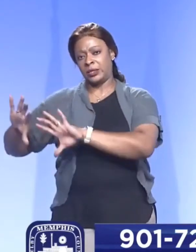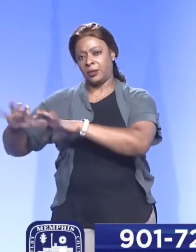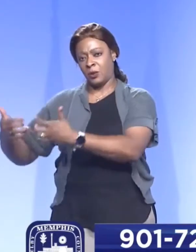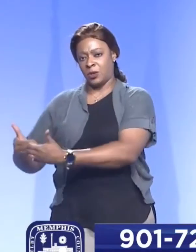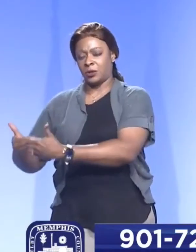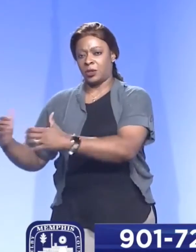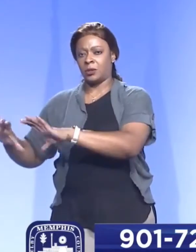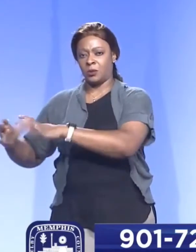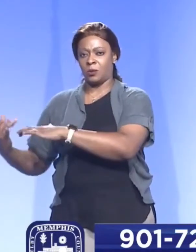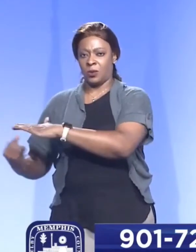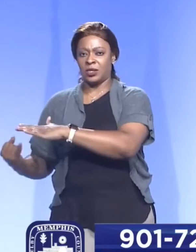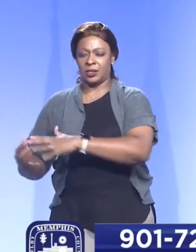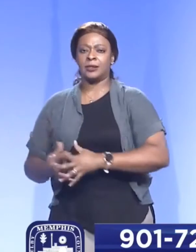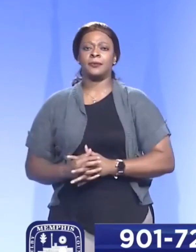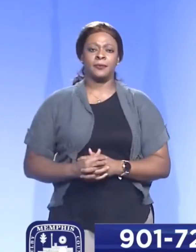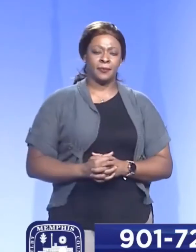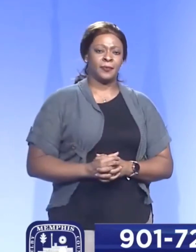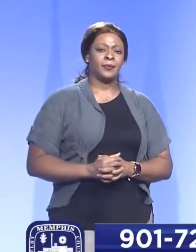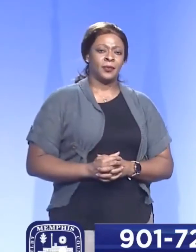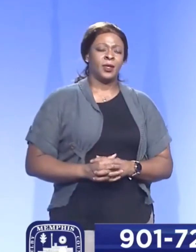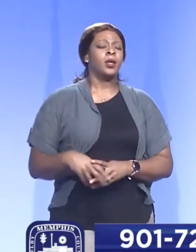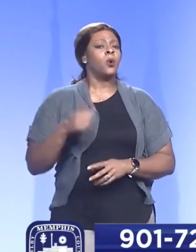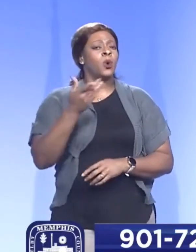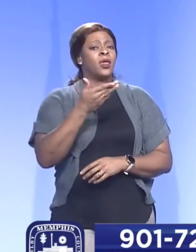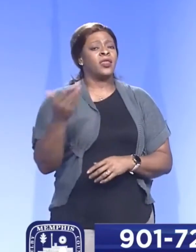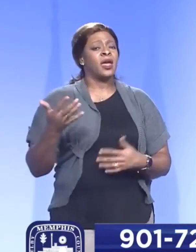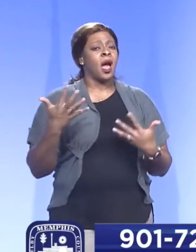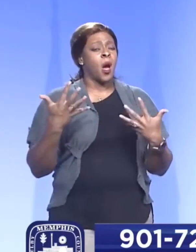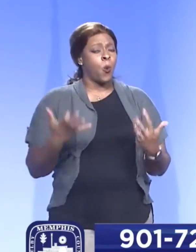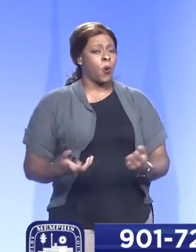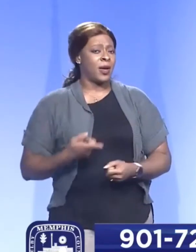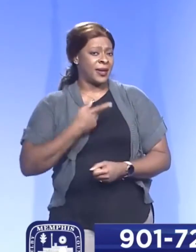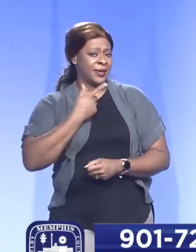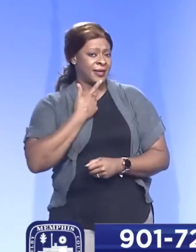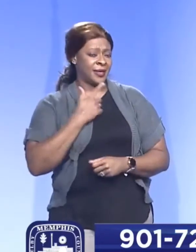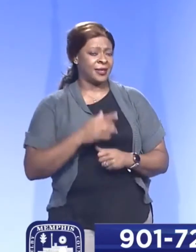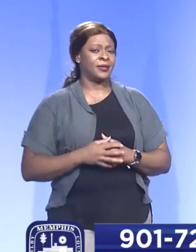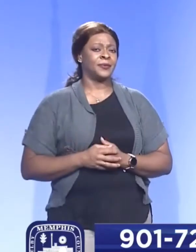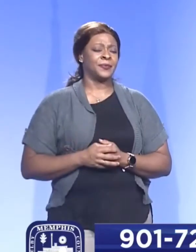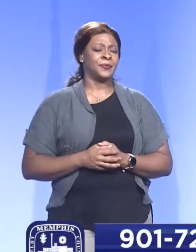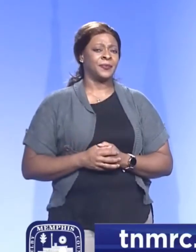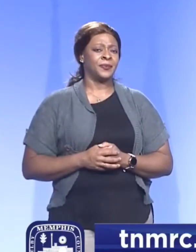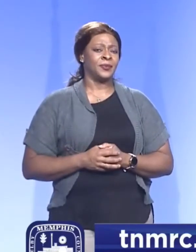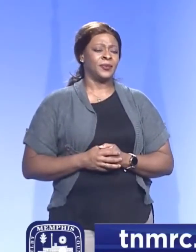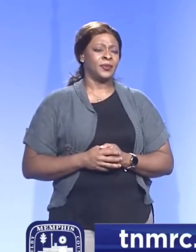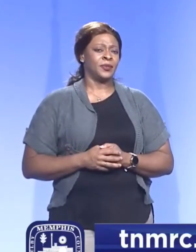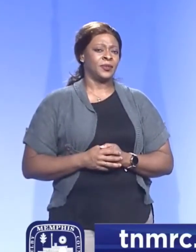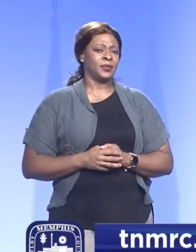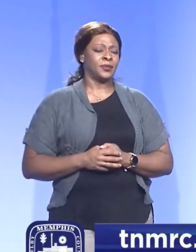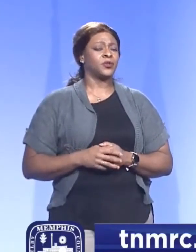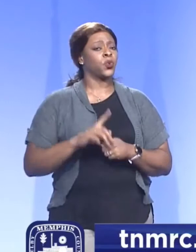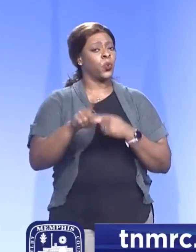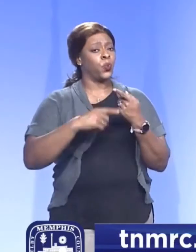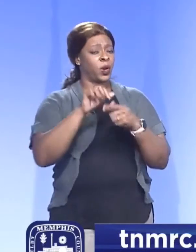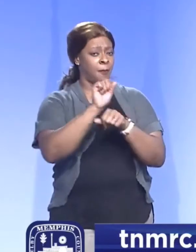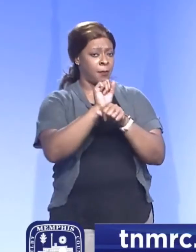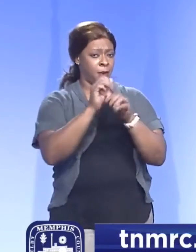in quarantine. Now, one of the things I want to say is that when an